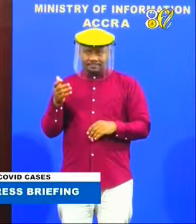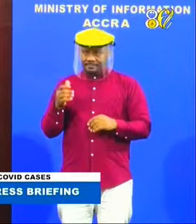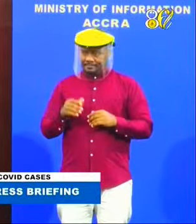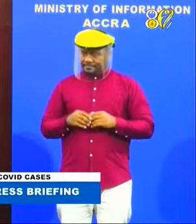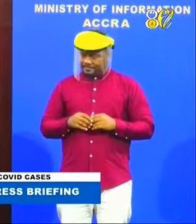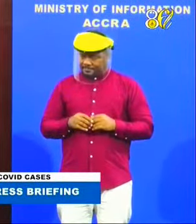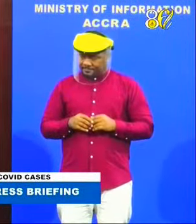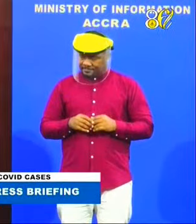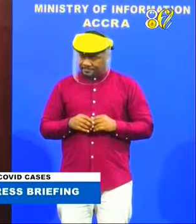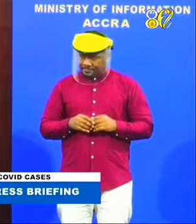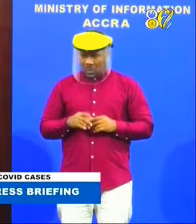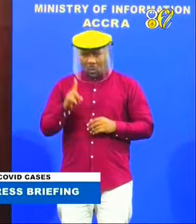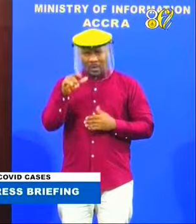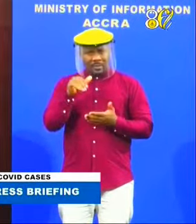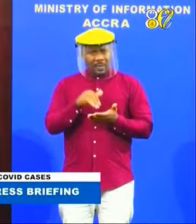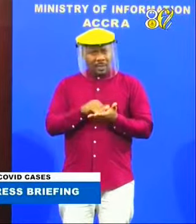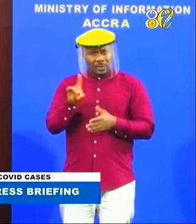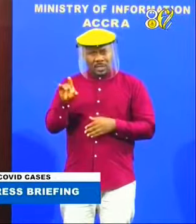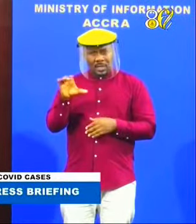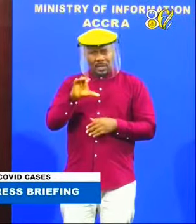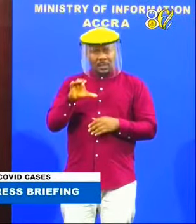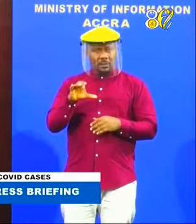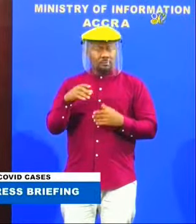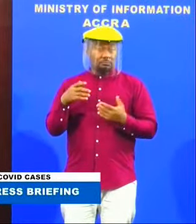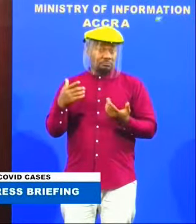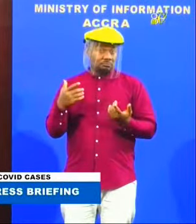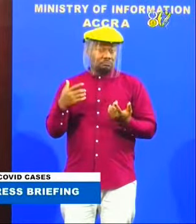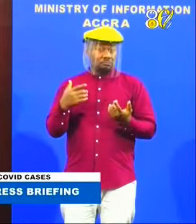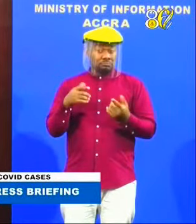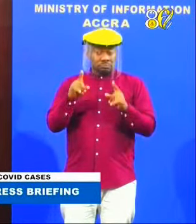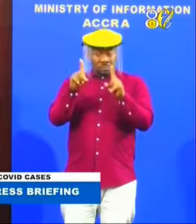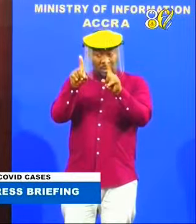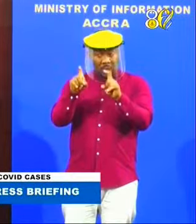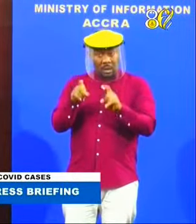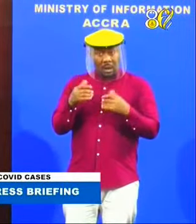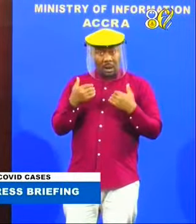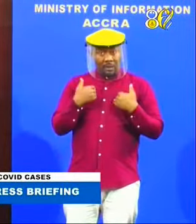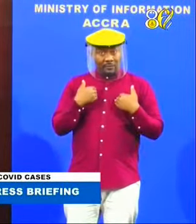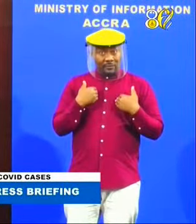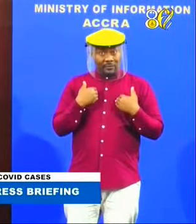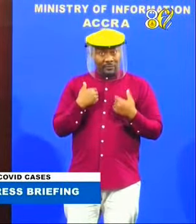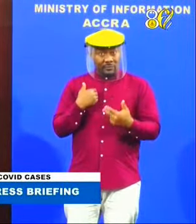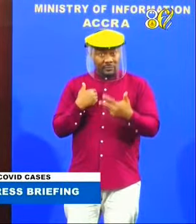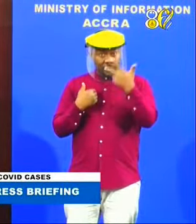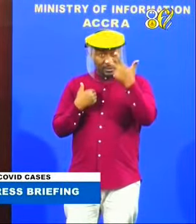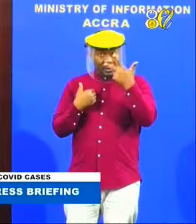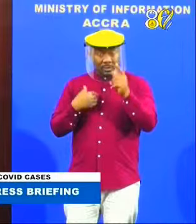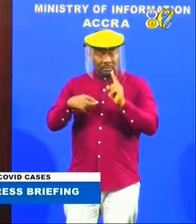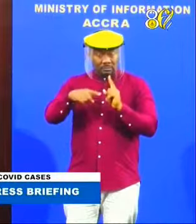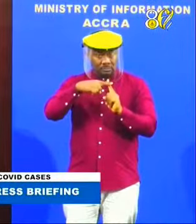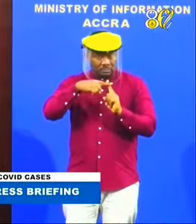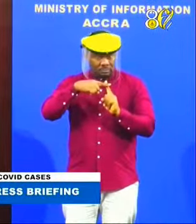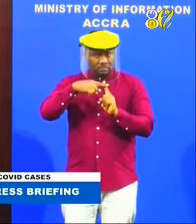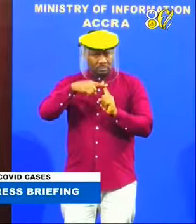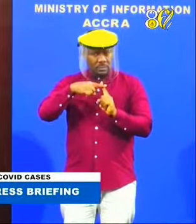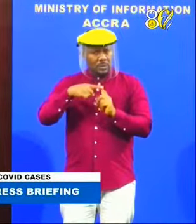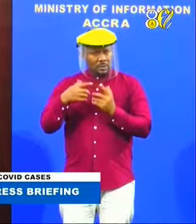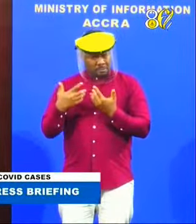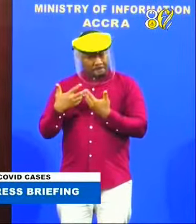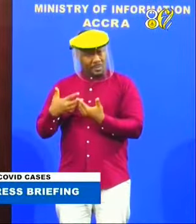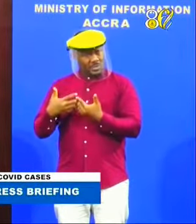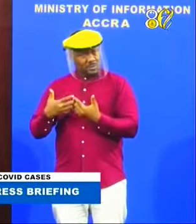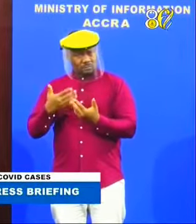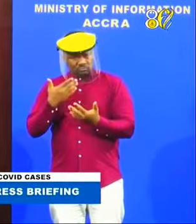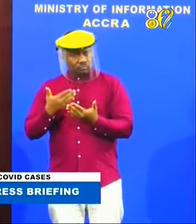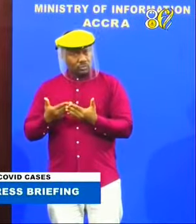nearly 1,800 or so people, we had 3 positives. But you can also see that how sensitive it is. As you